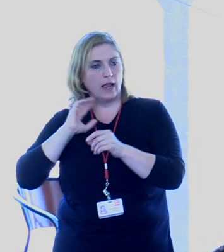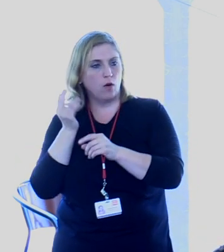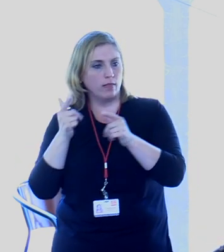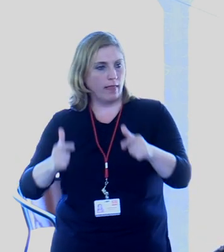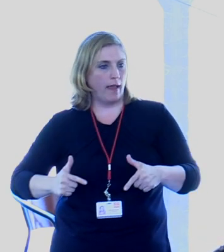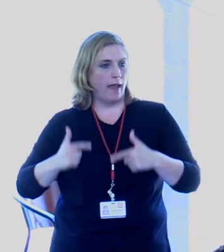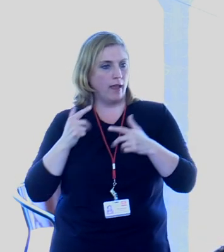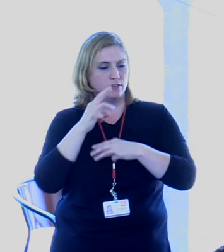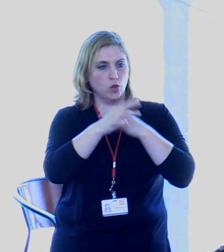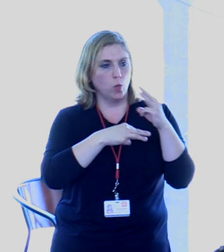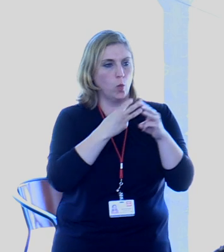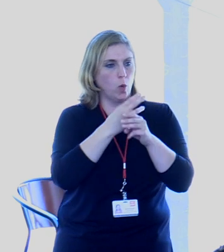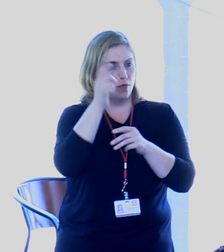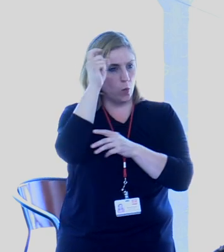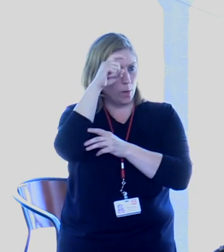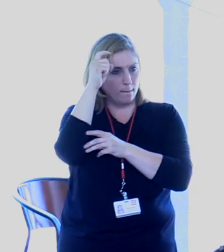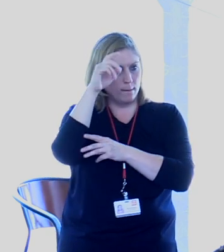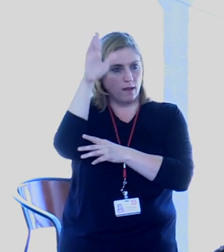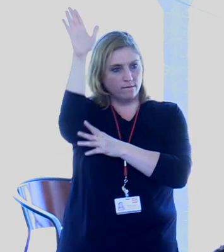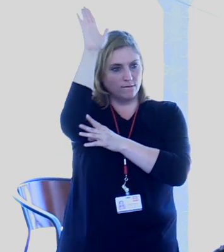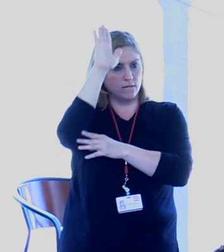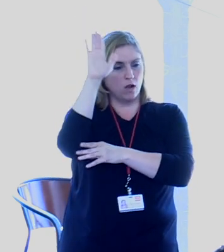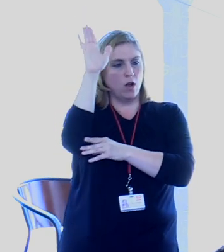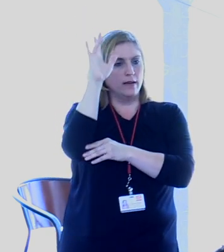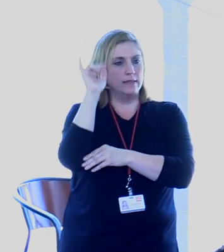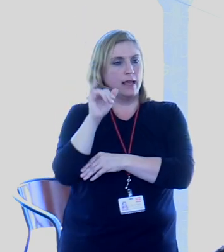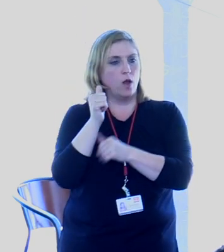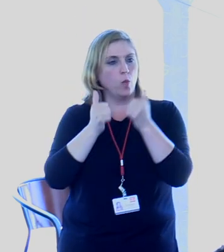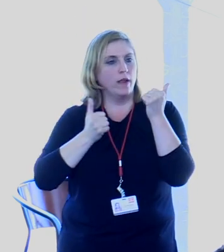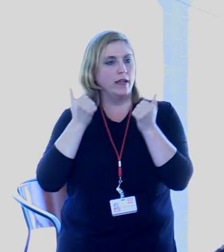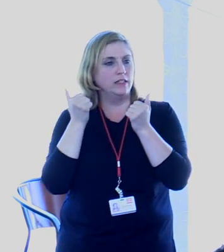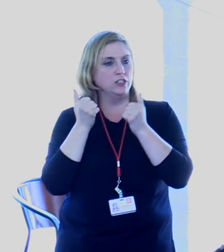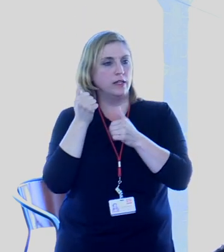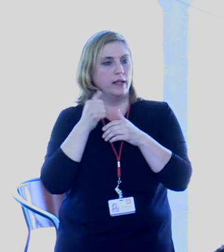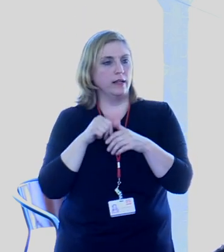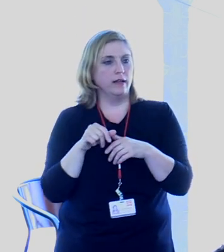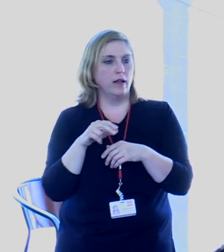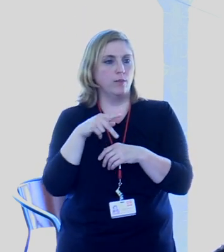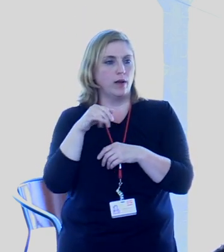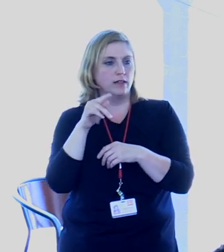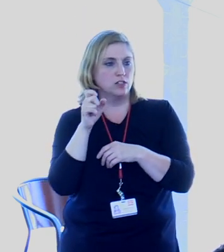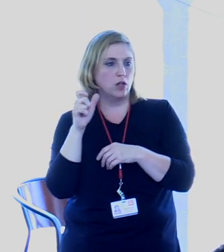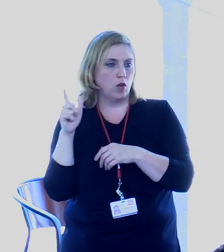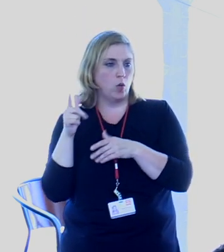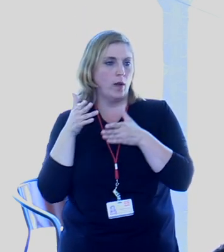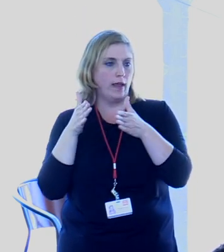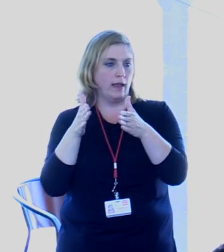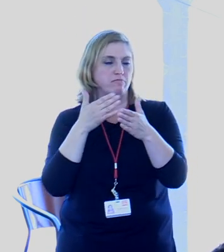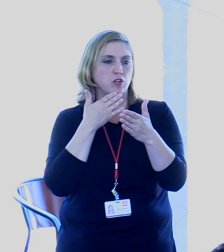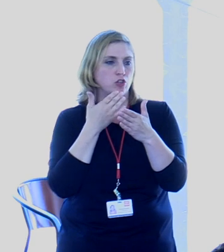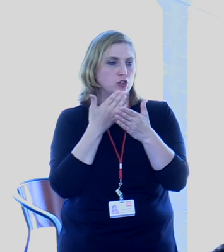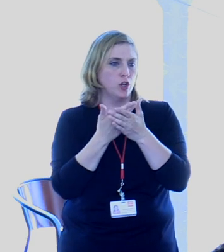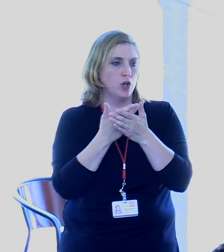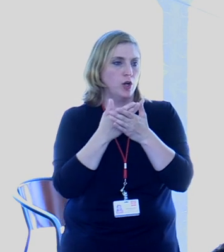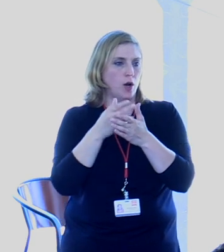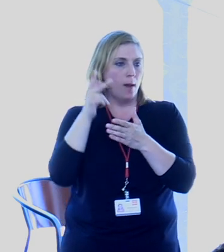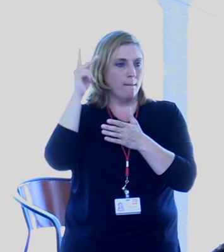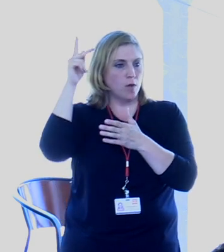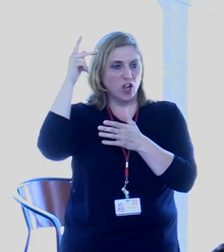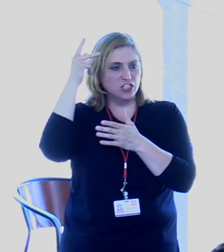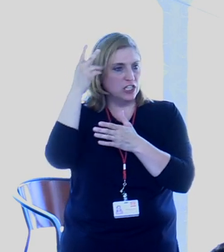world. The wisdom of God is that which, in a practical way, like a good